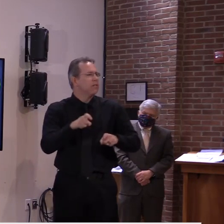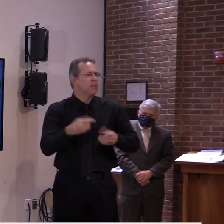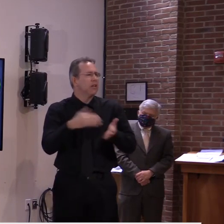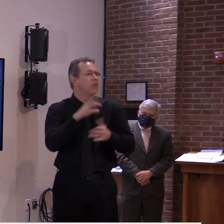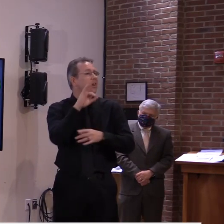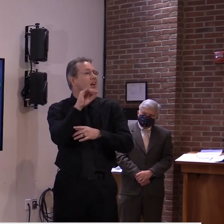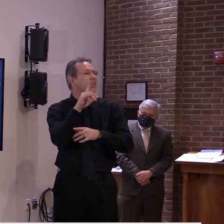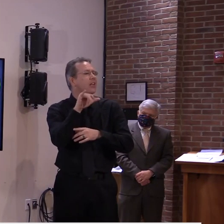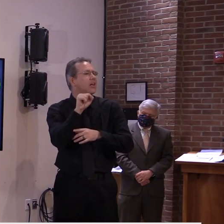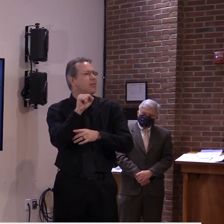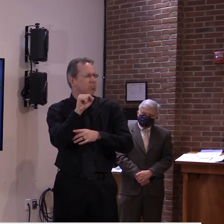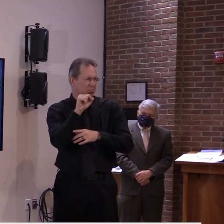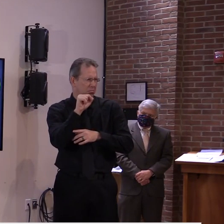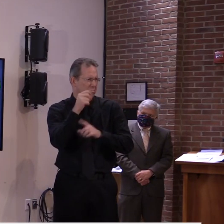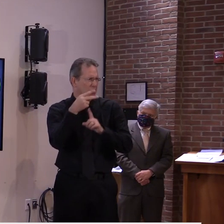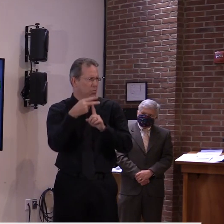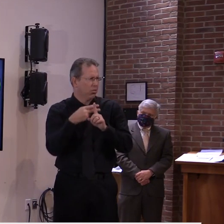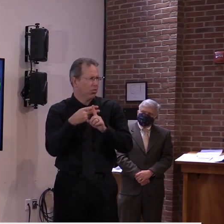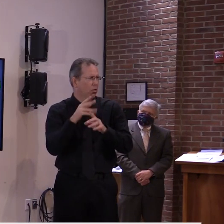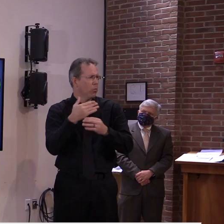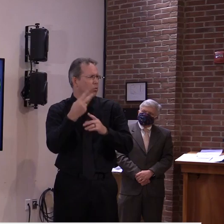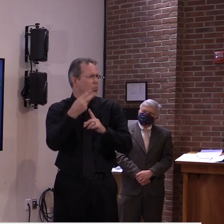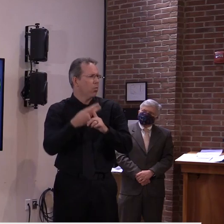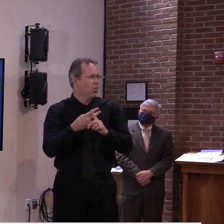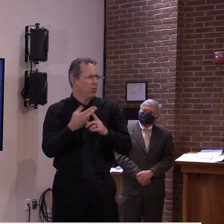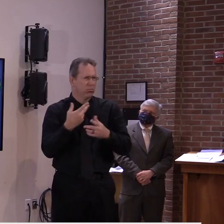this protocol, and is it an appropriate one?